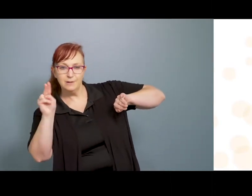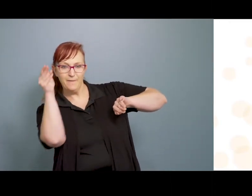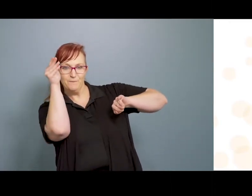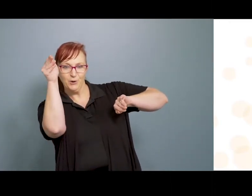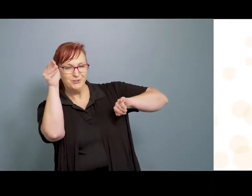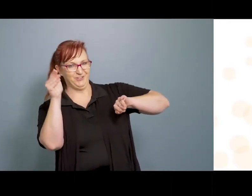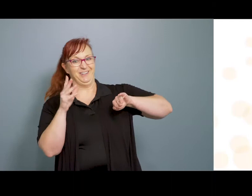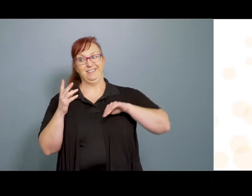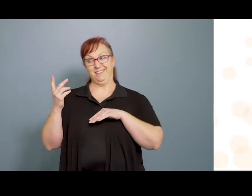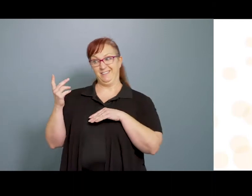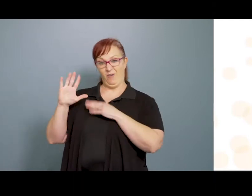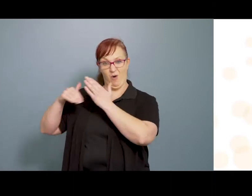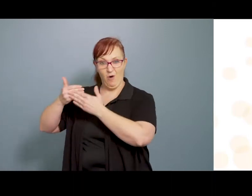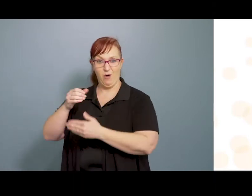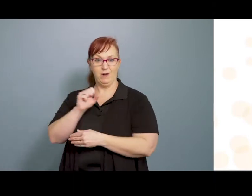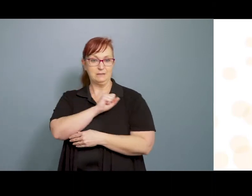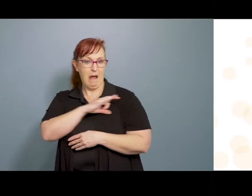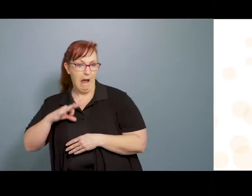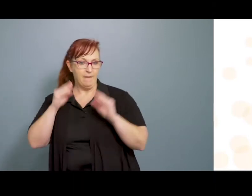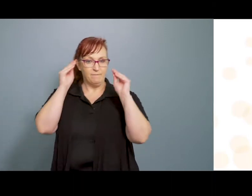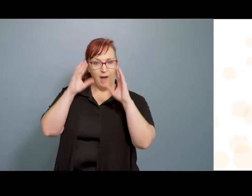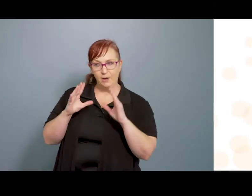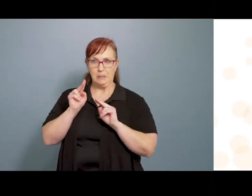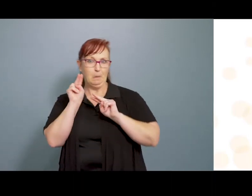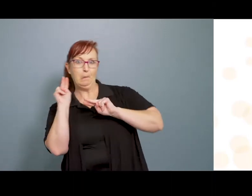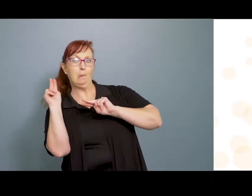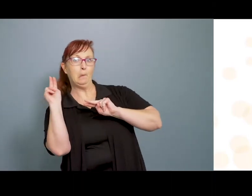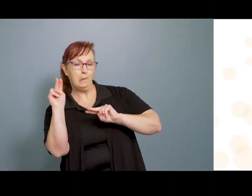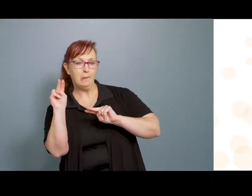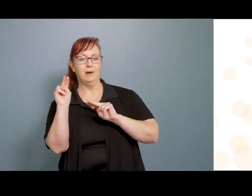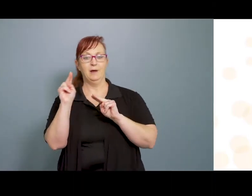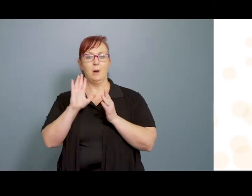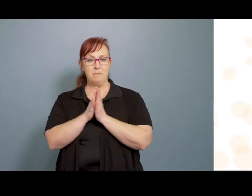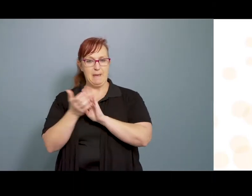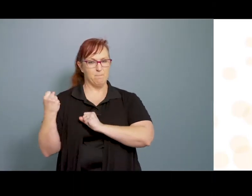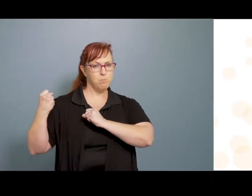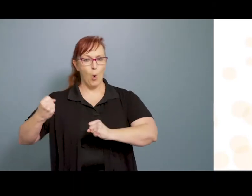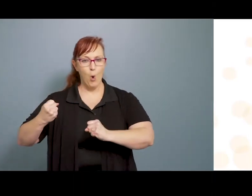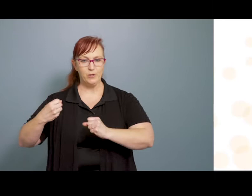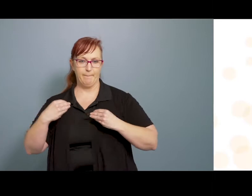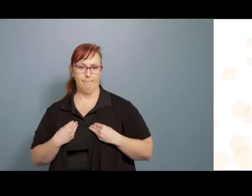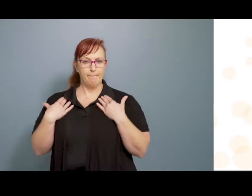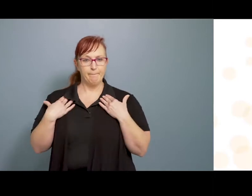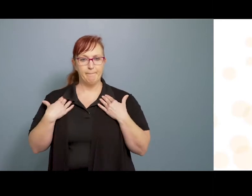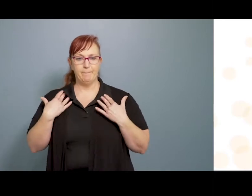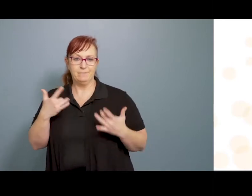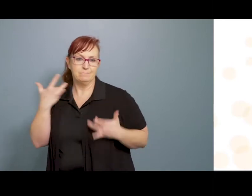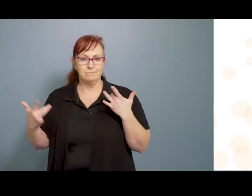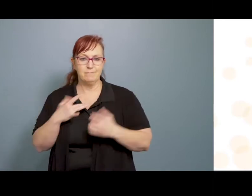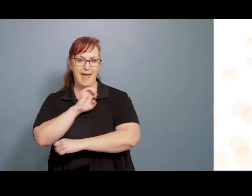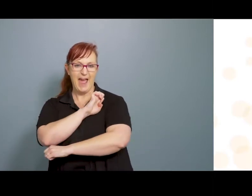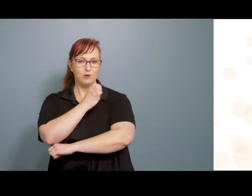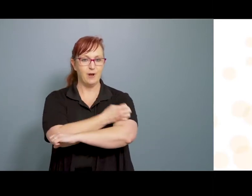that the entire faculty, staff, and our students are counting on being bold and being energized. Yes, mighty